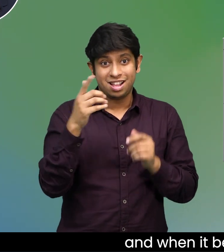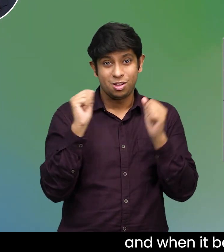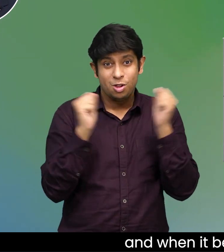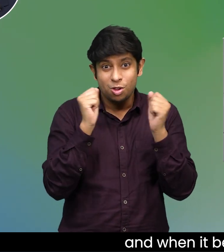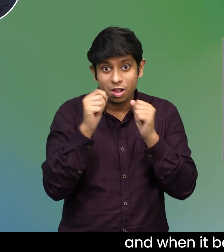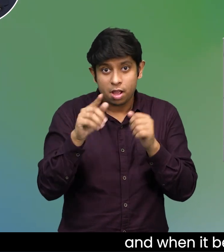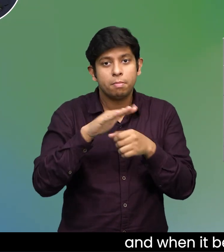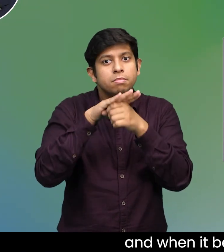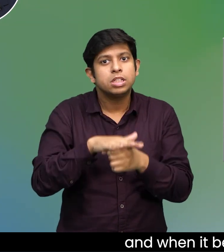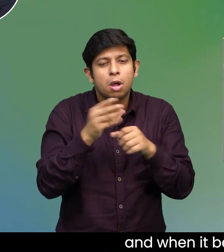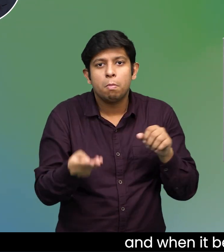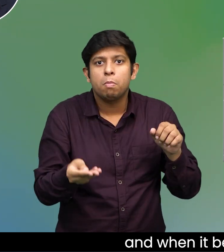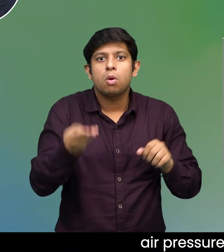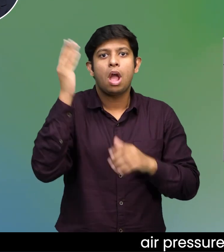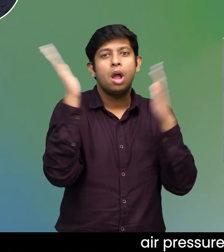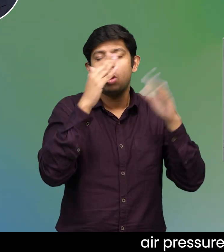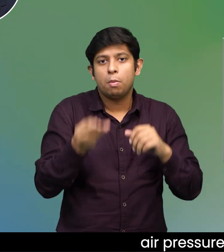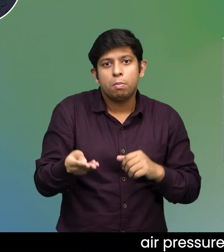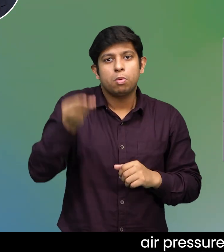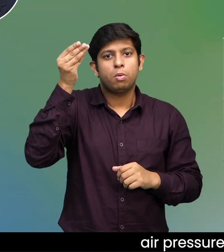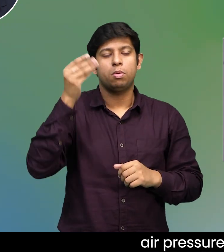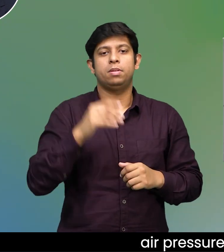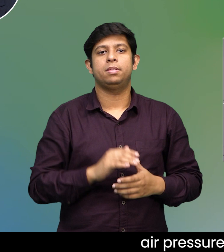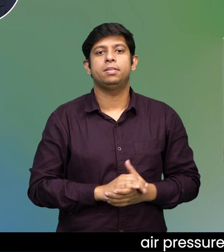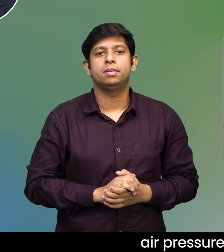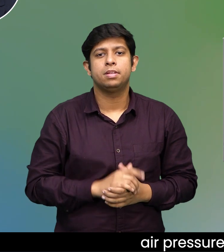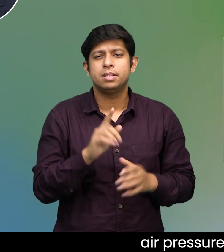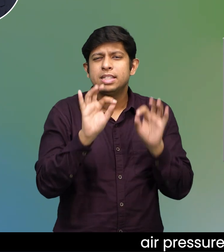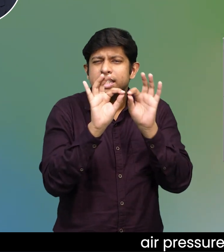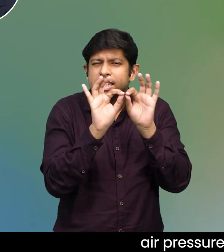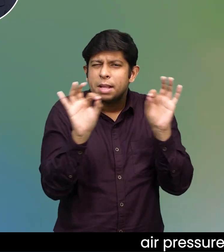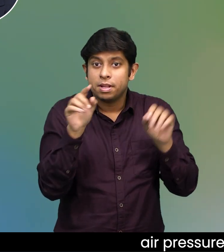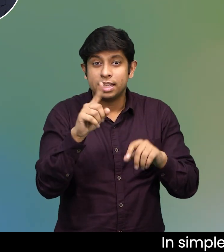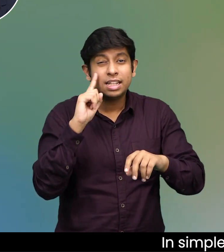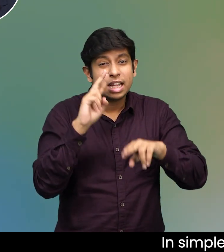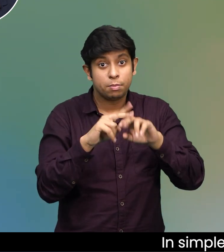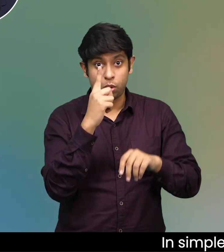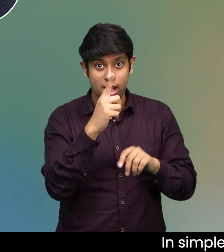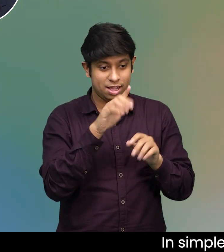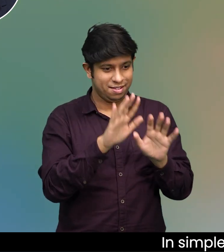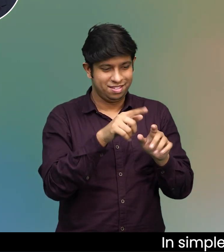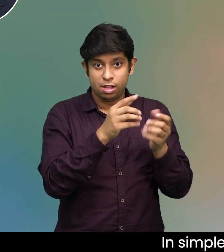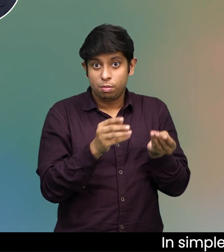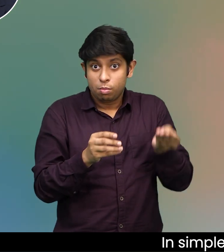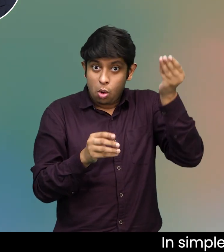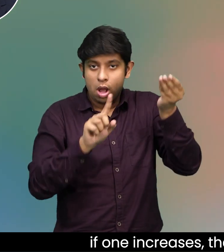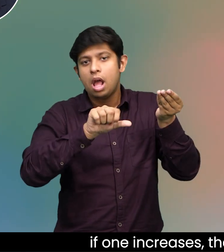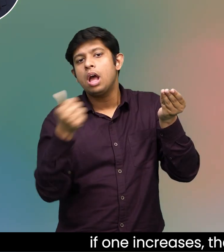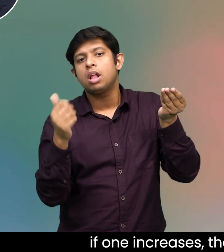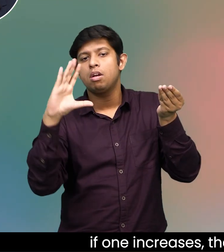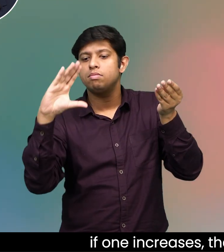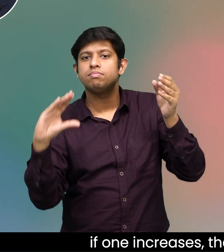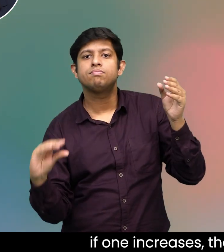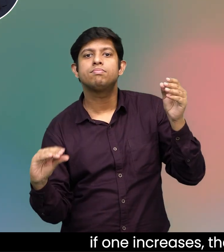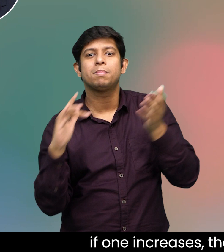And when it becomes cool, air pressure increases. In simpler terms, if